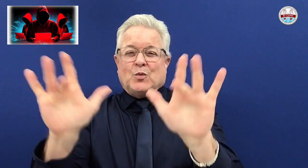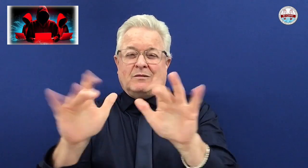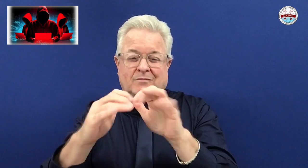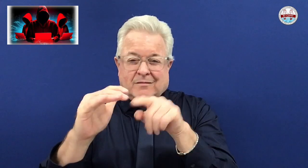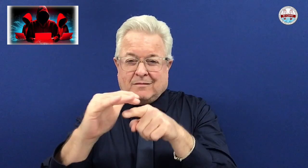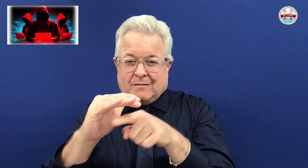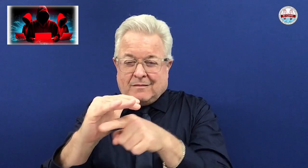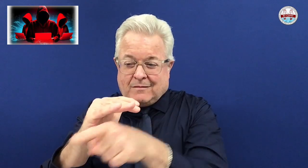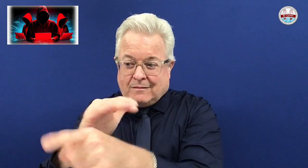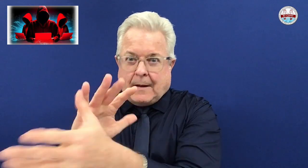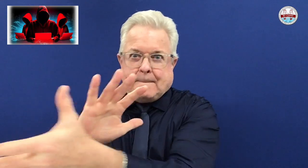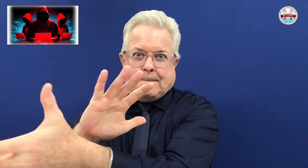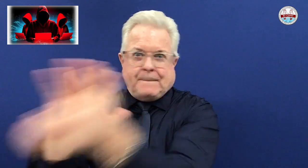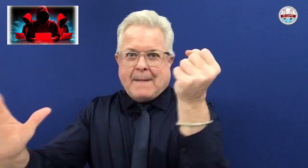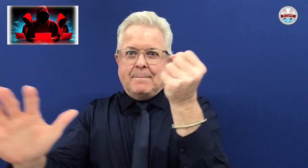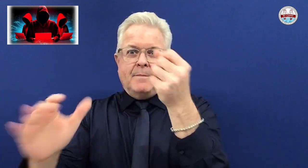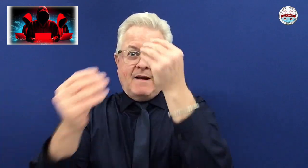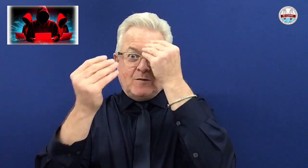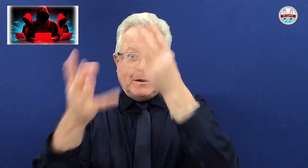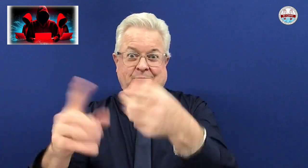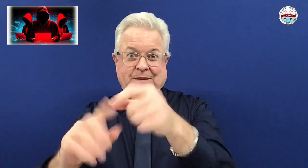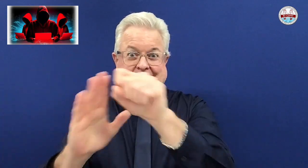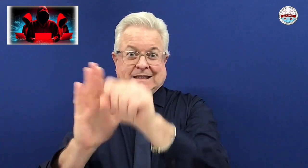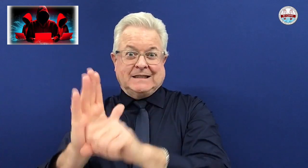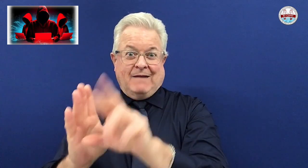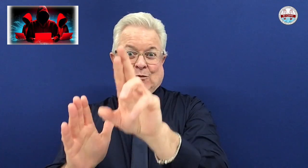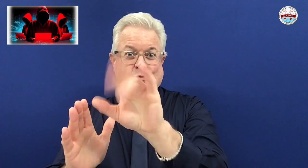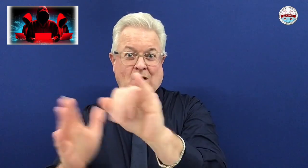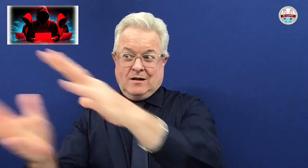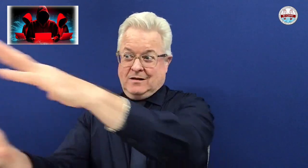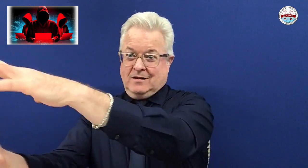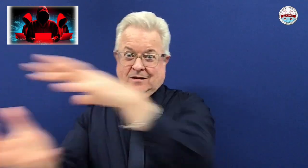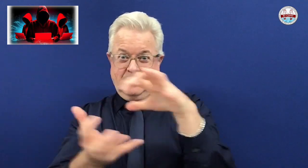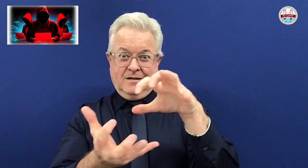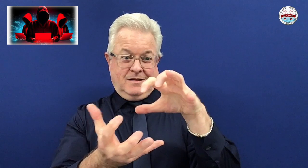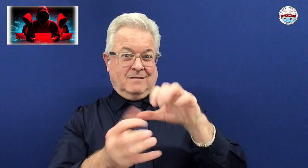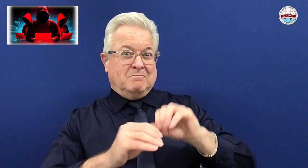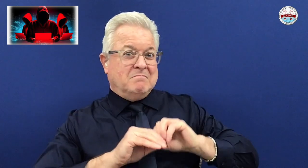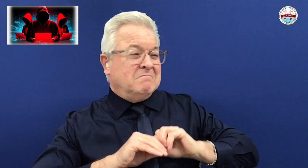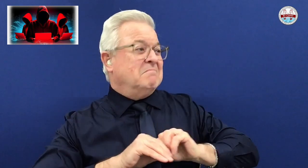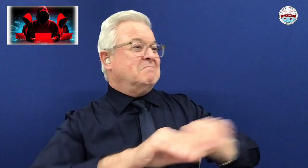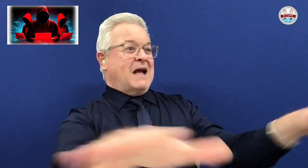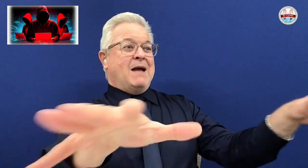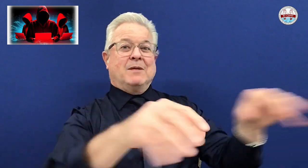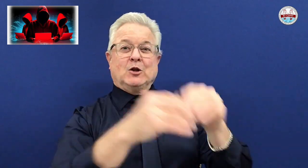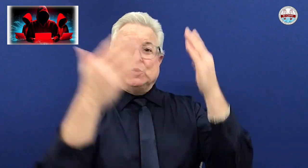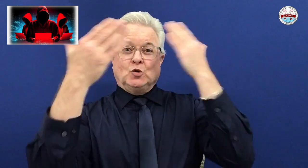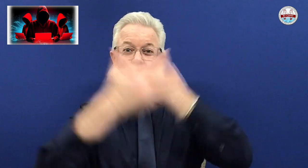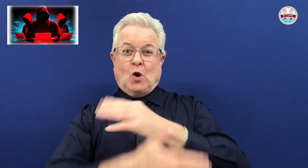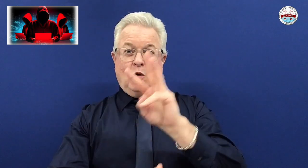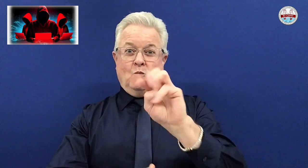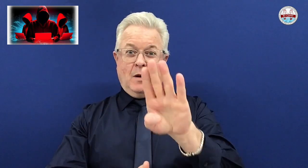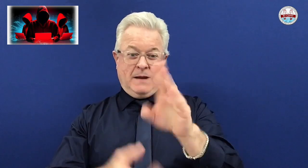the meme of a criminal going into the computer and selling information to the dark